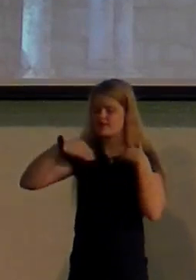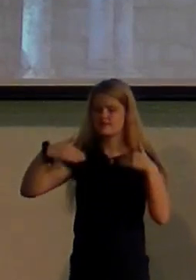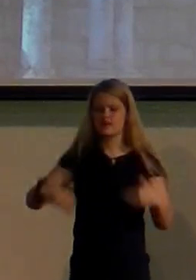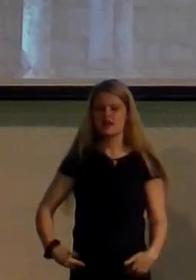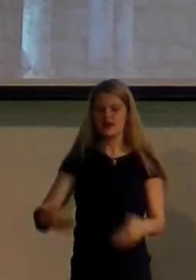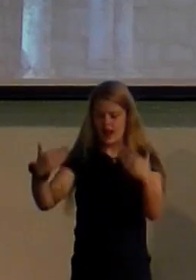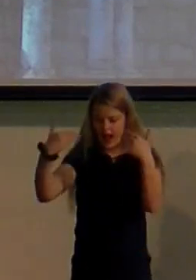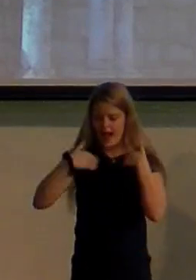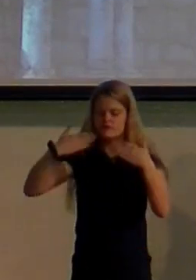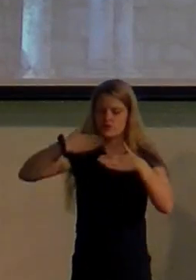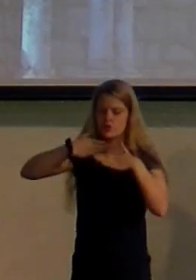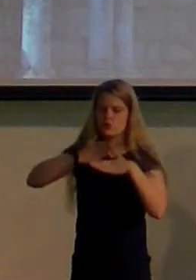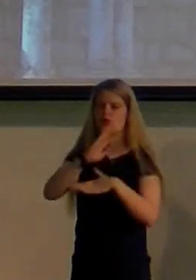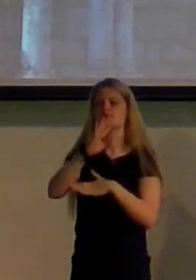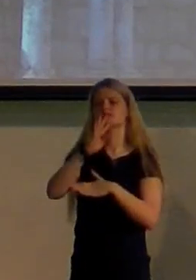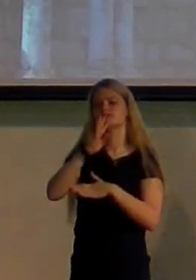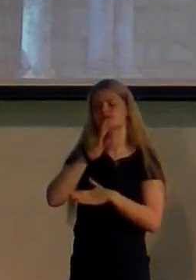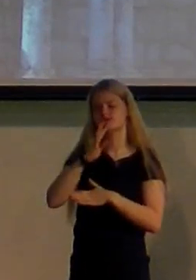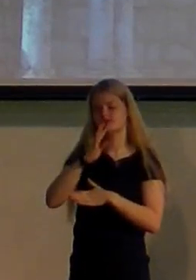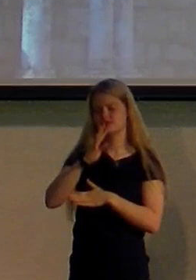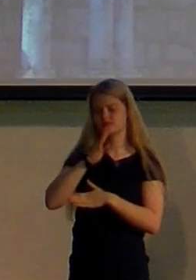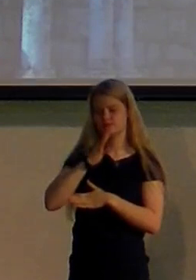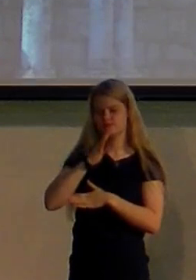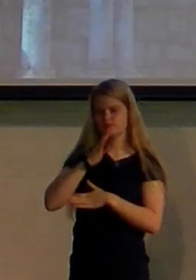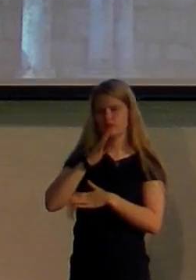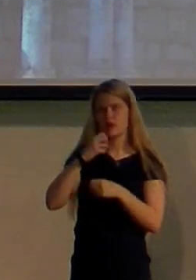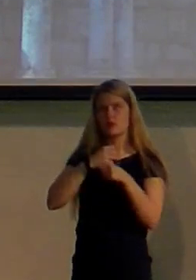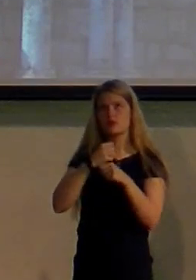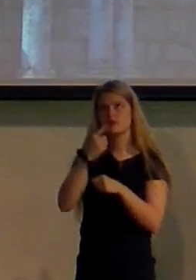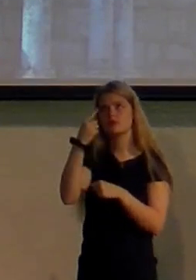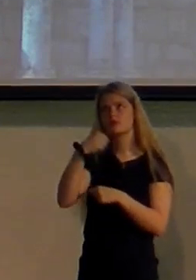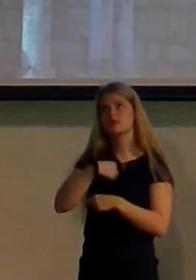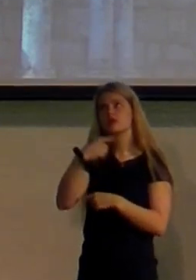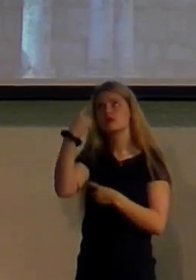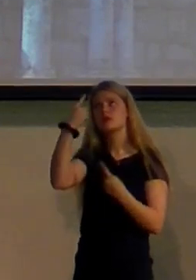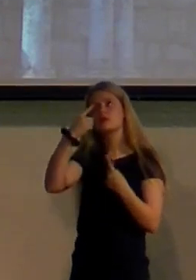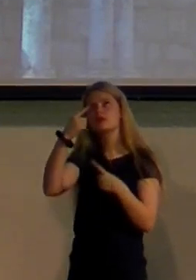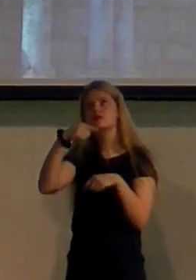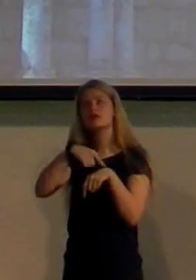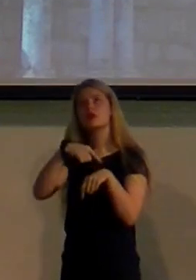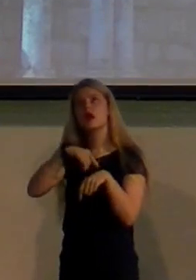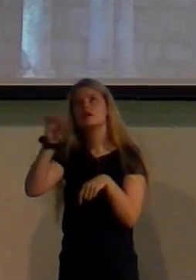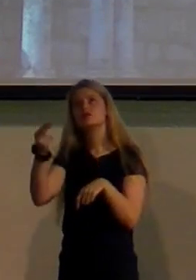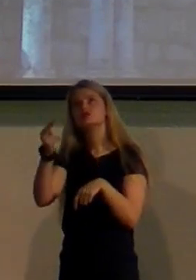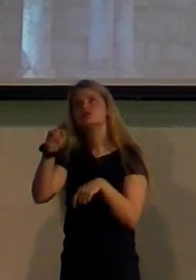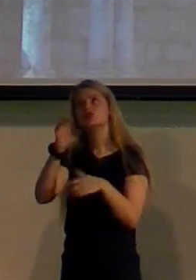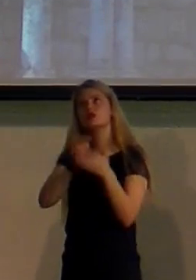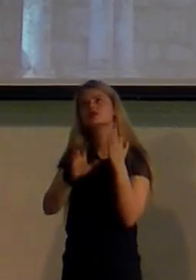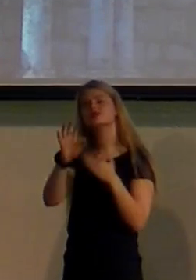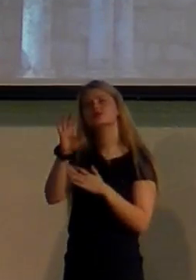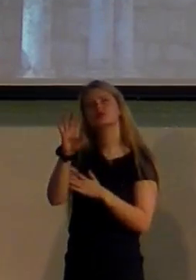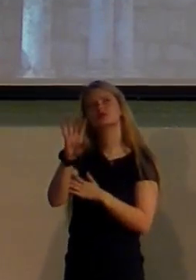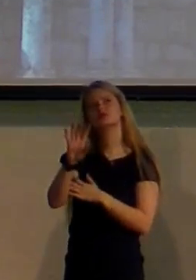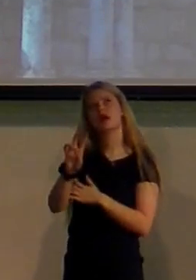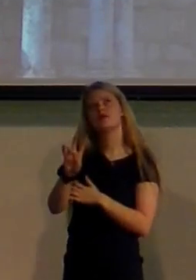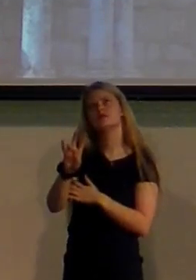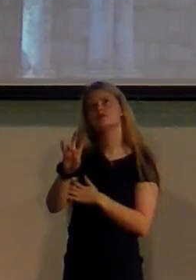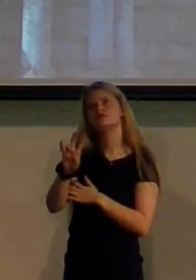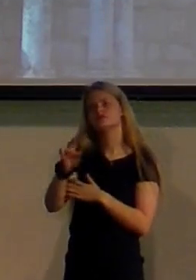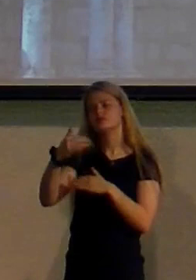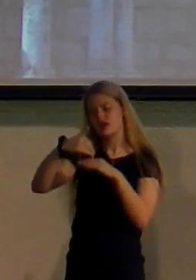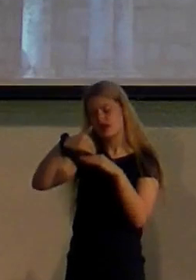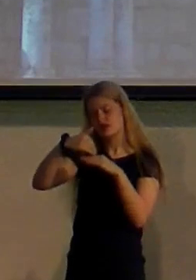speak. Makes me think of the time in John chapter 7 when they send